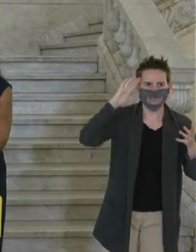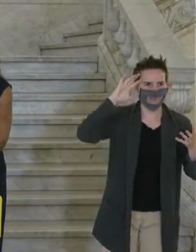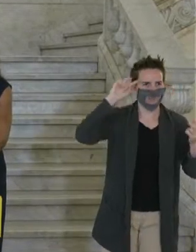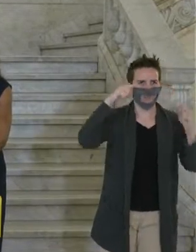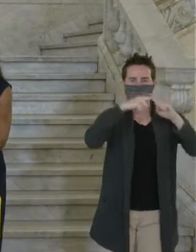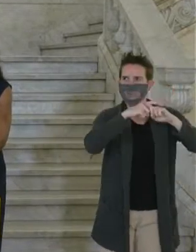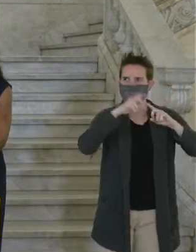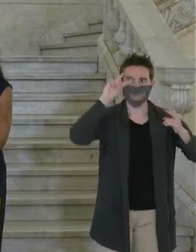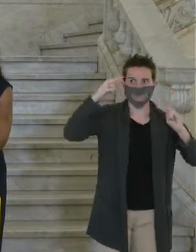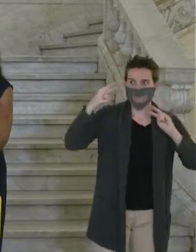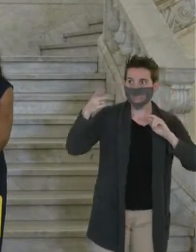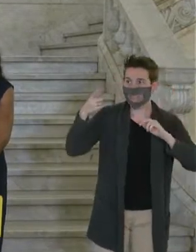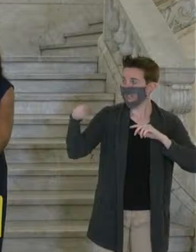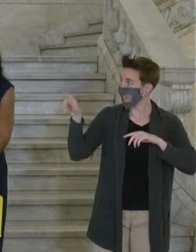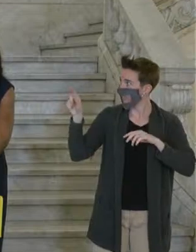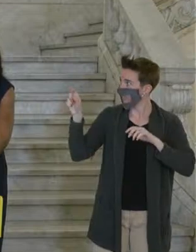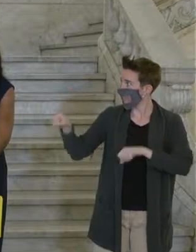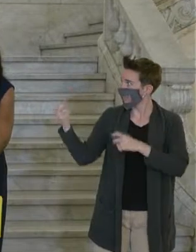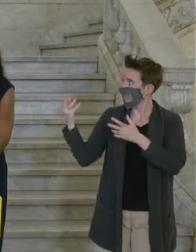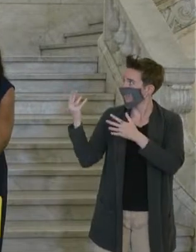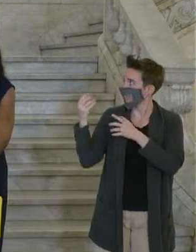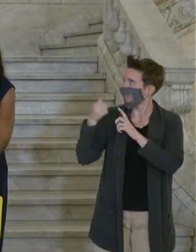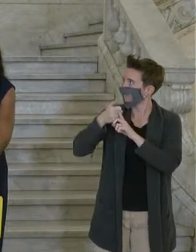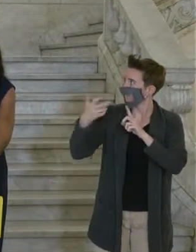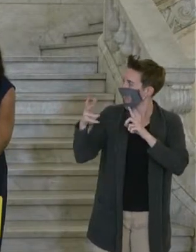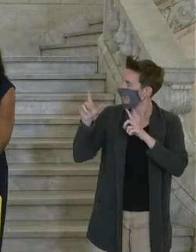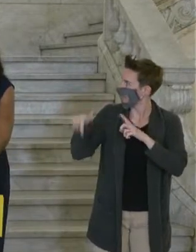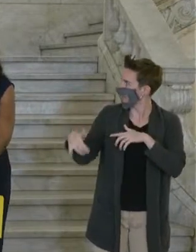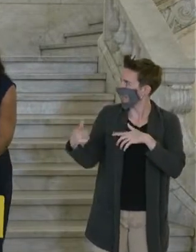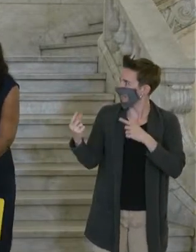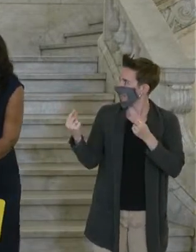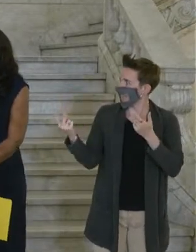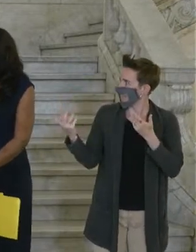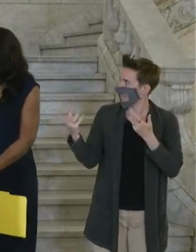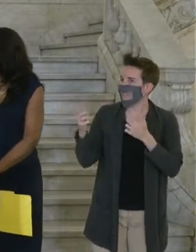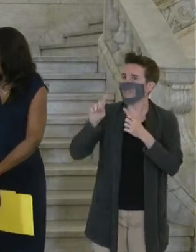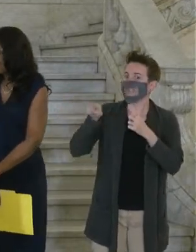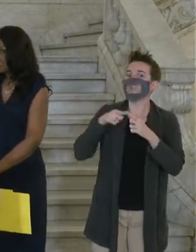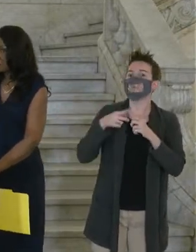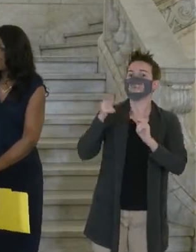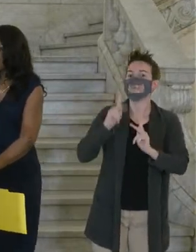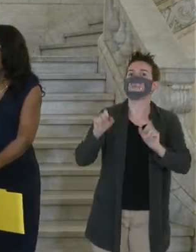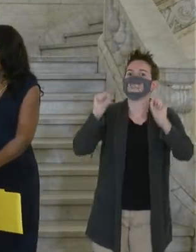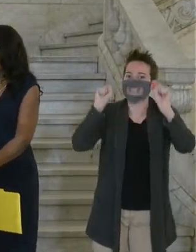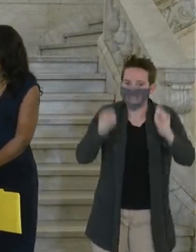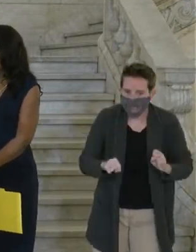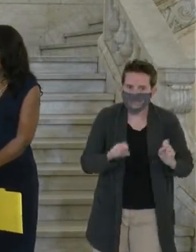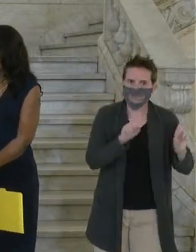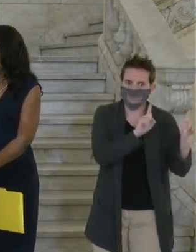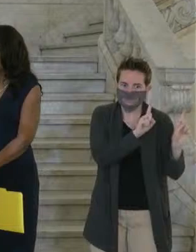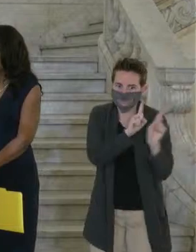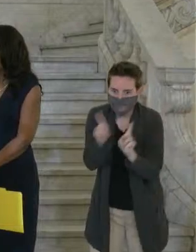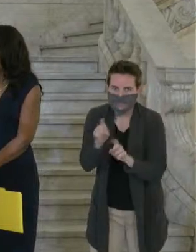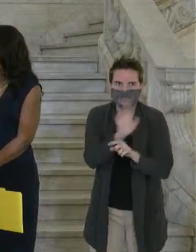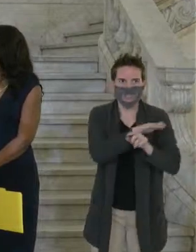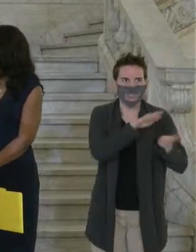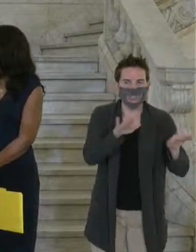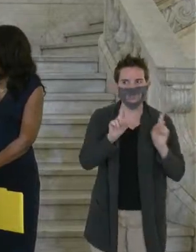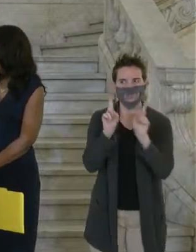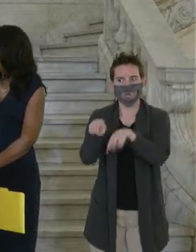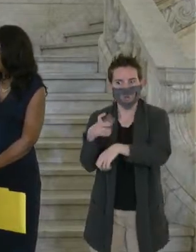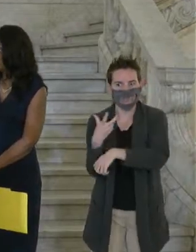Is there any understanding that you can give after that situation? And when do people expect to get their public